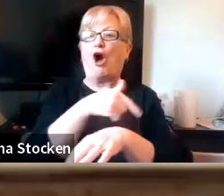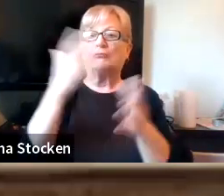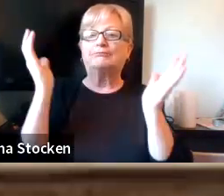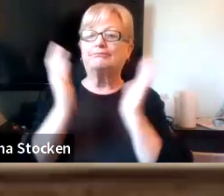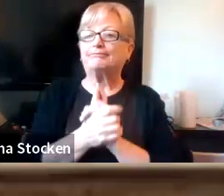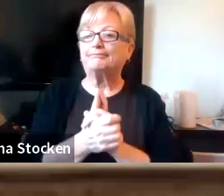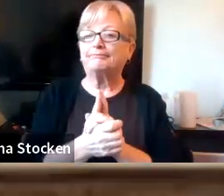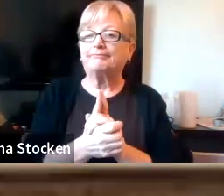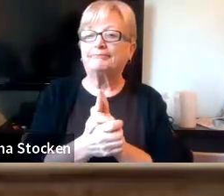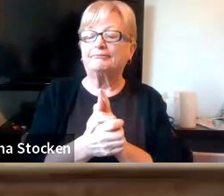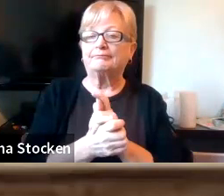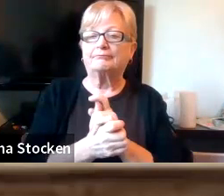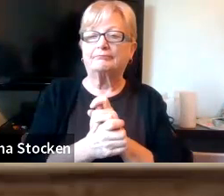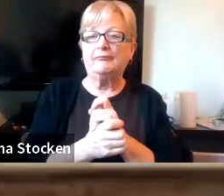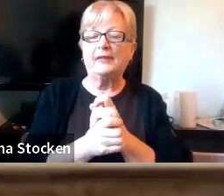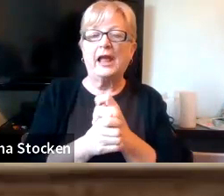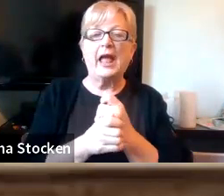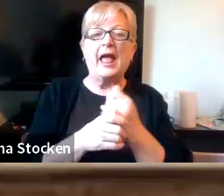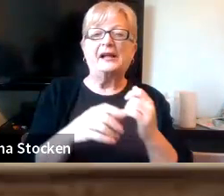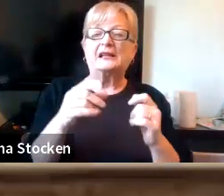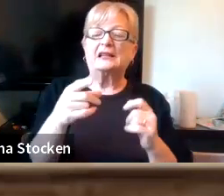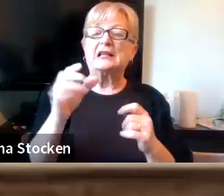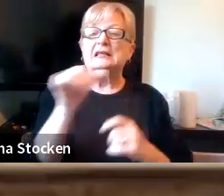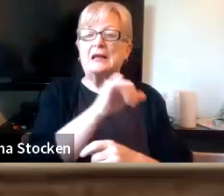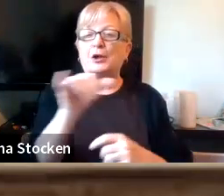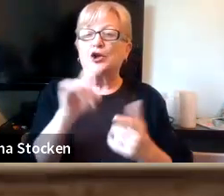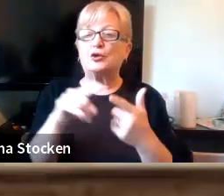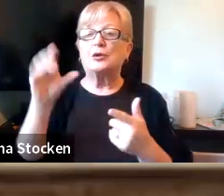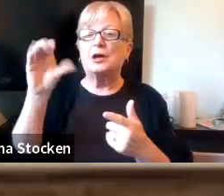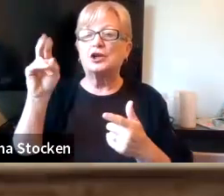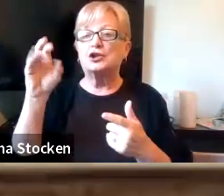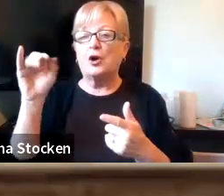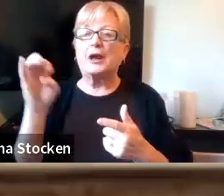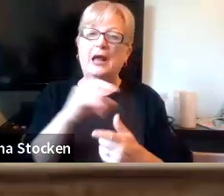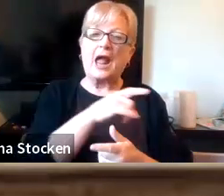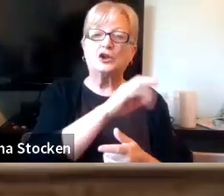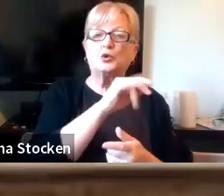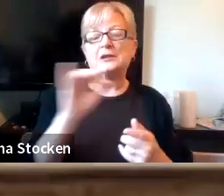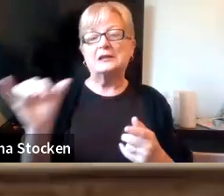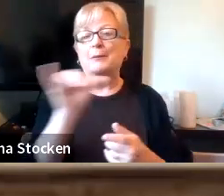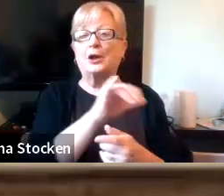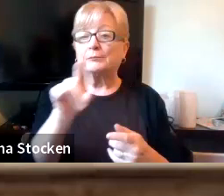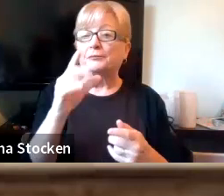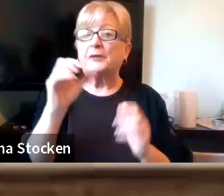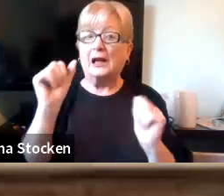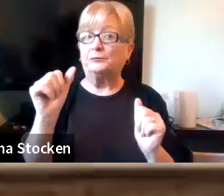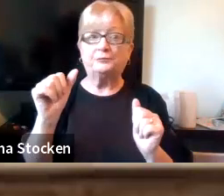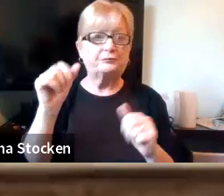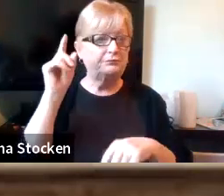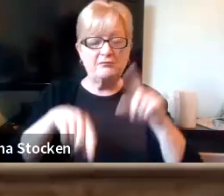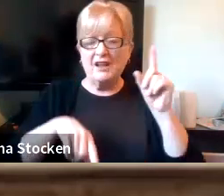have, similar to the Kasari and the June, it does have access to a variety